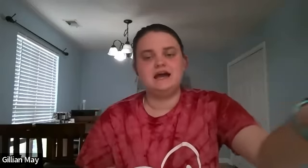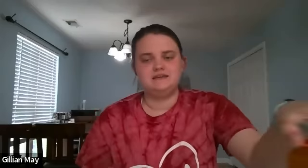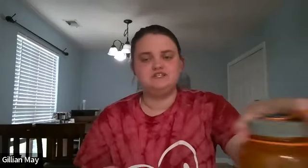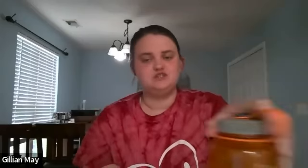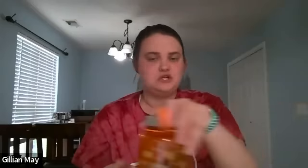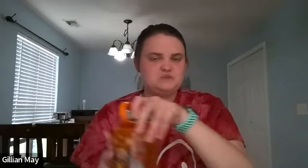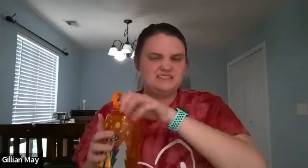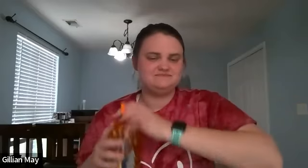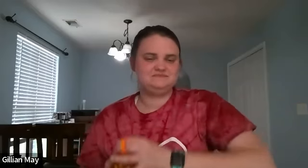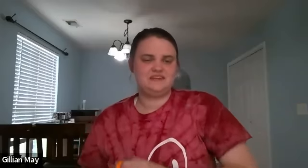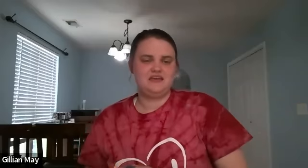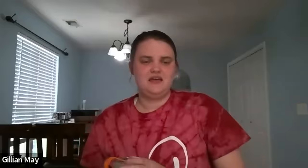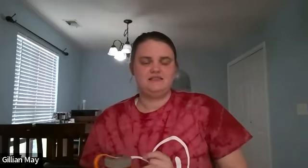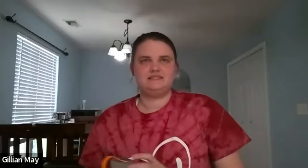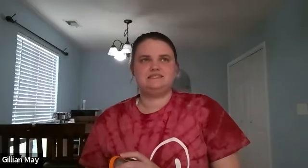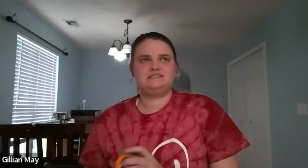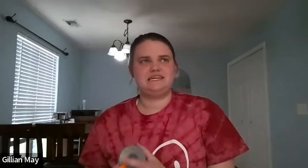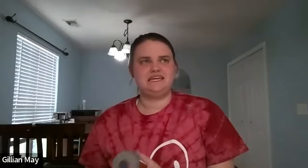can be super nosy. Let's see.